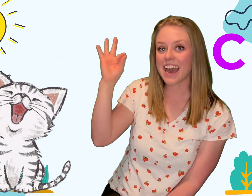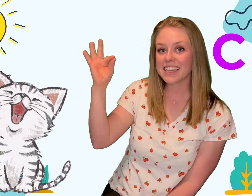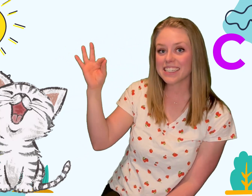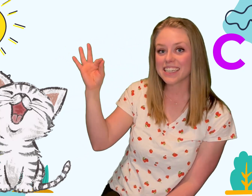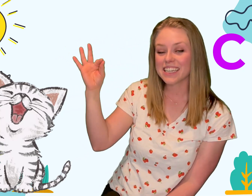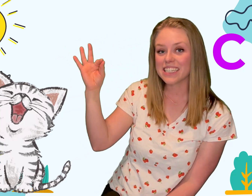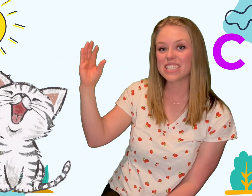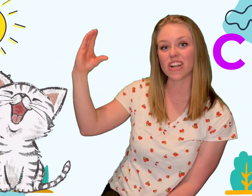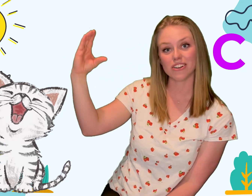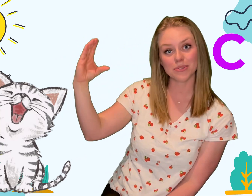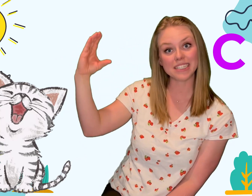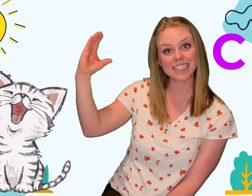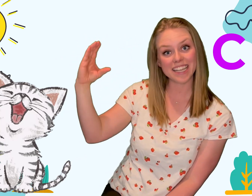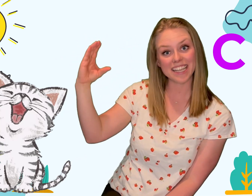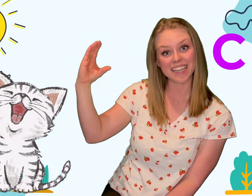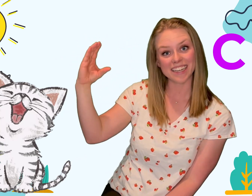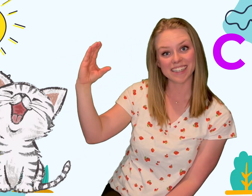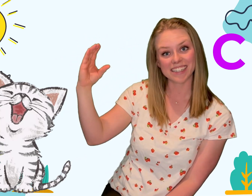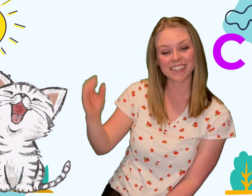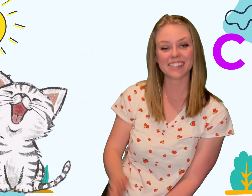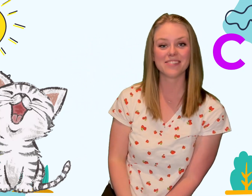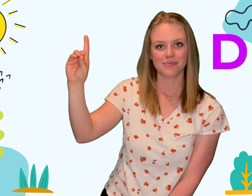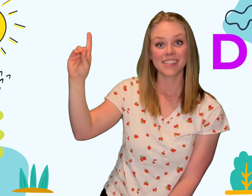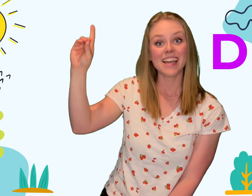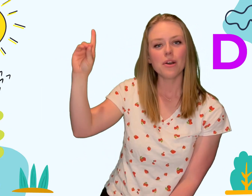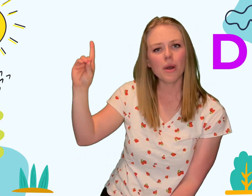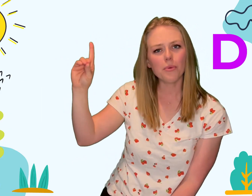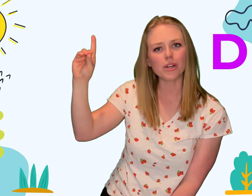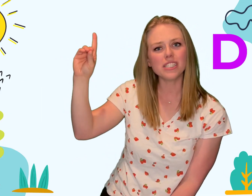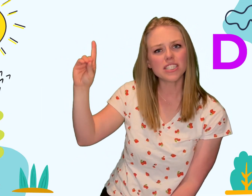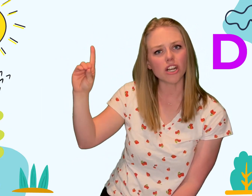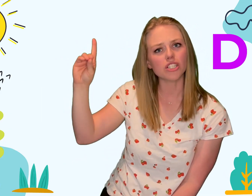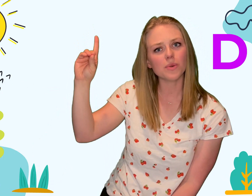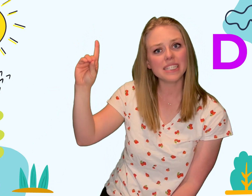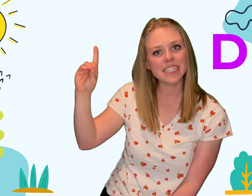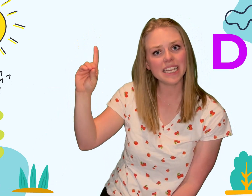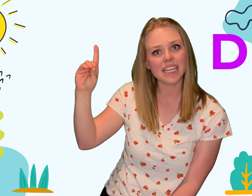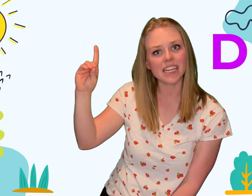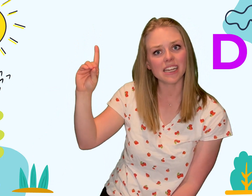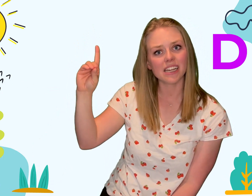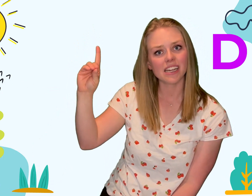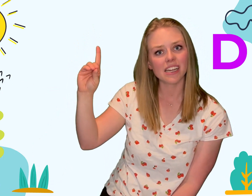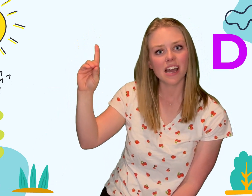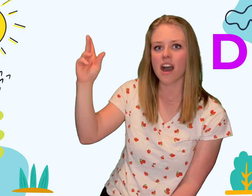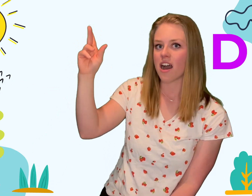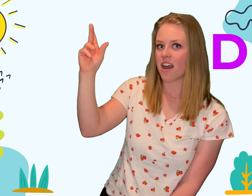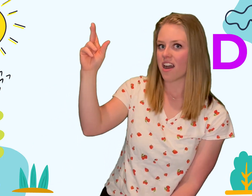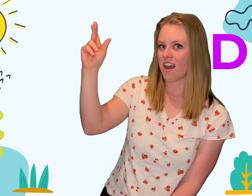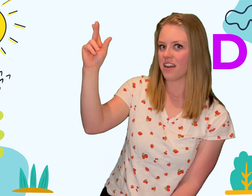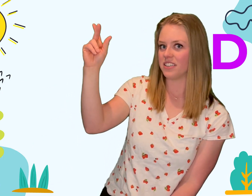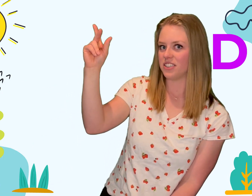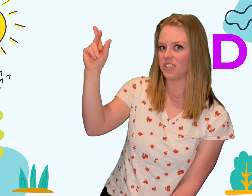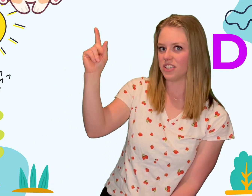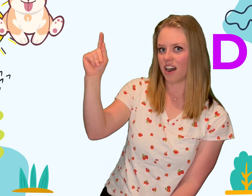Cat starts with C. What word starts with D? A